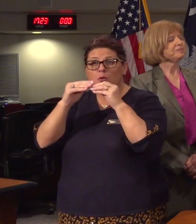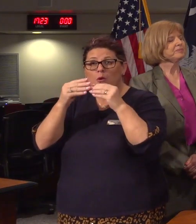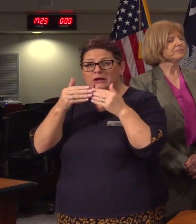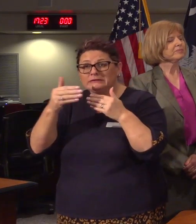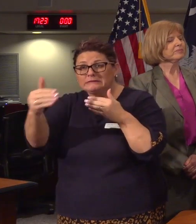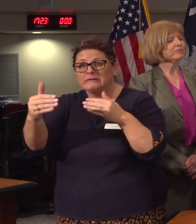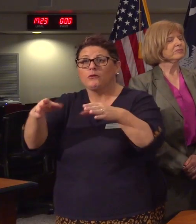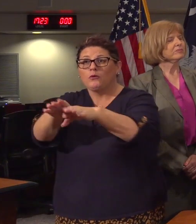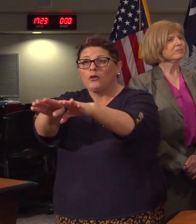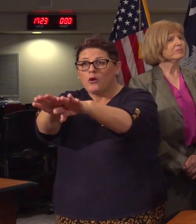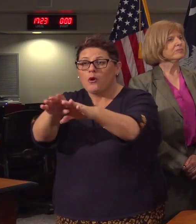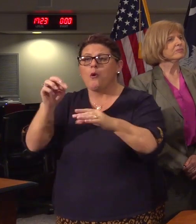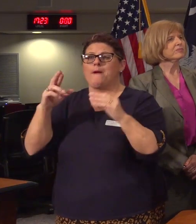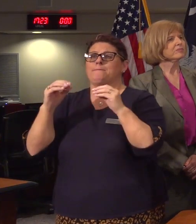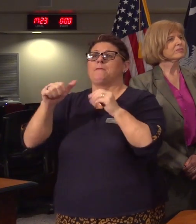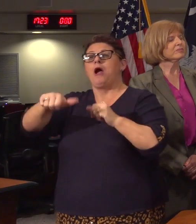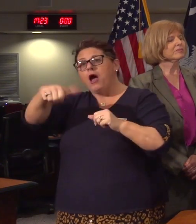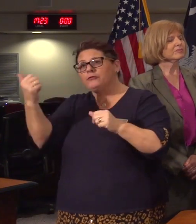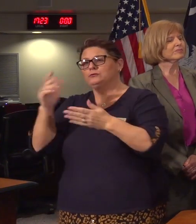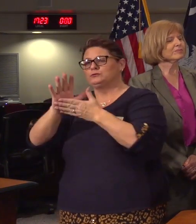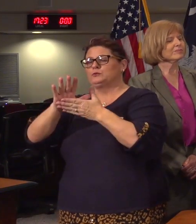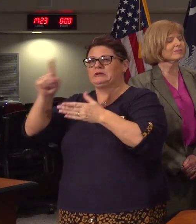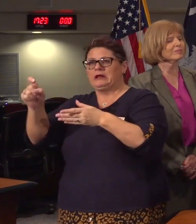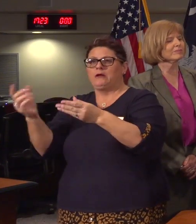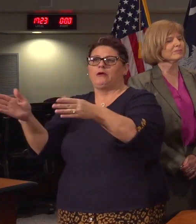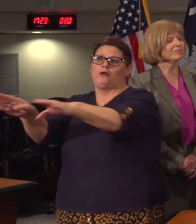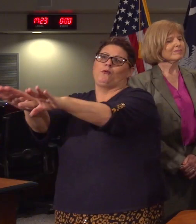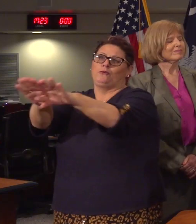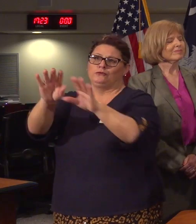should decide to close schools and for how long.